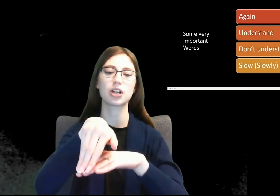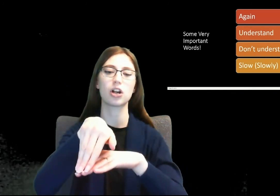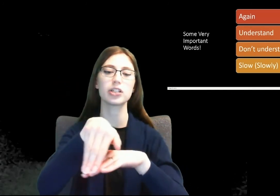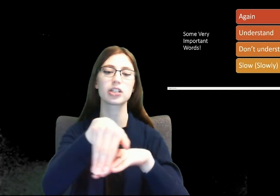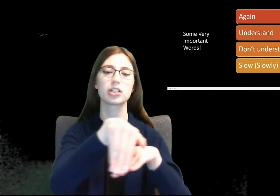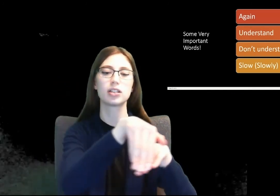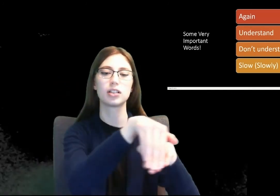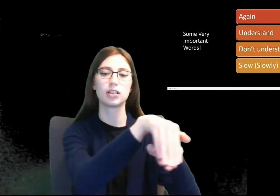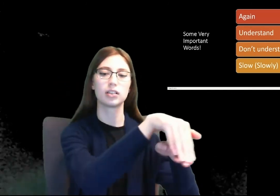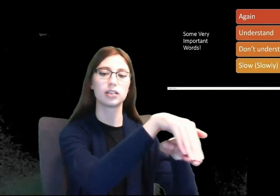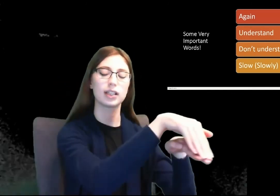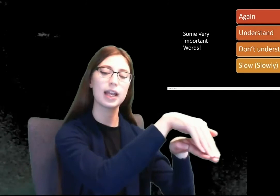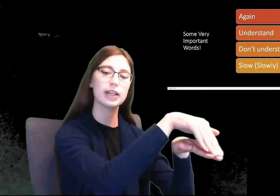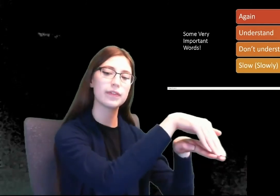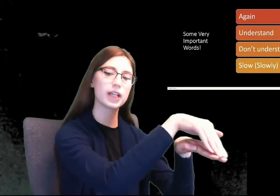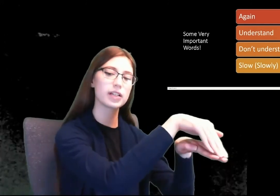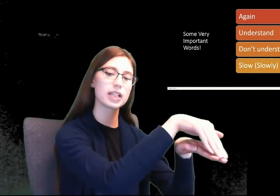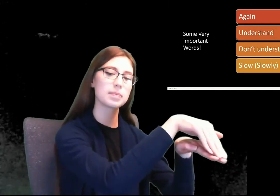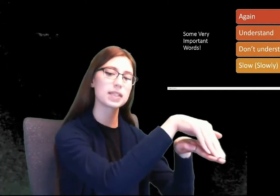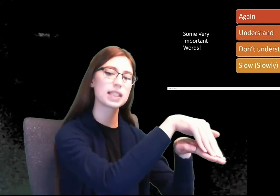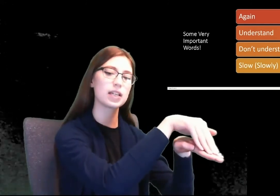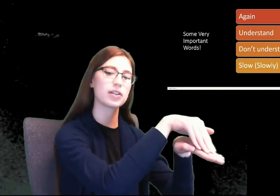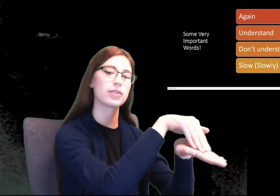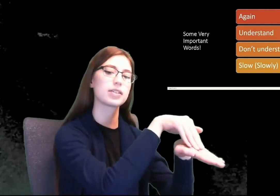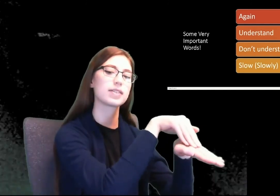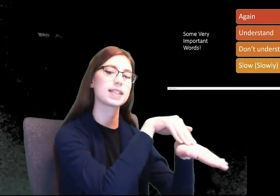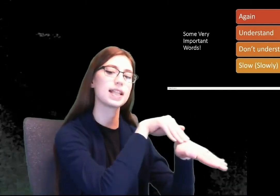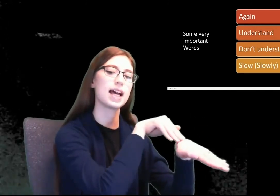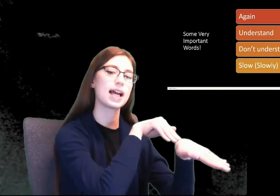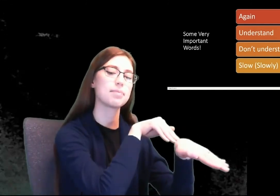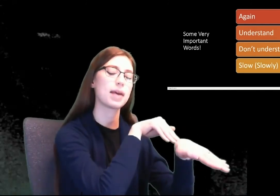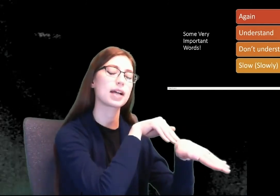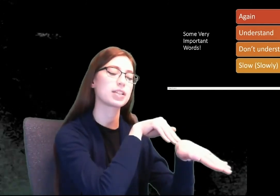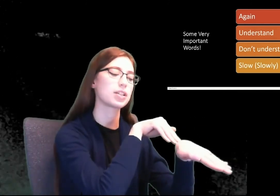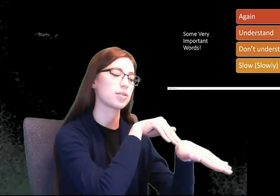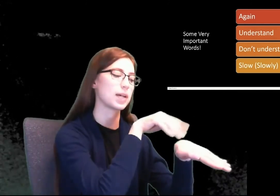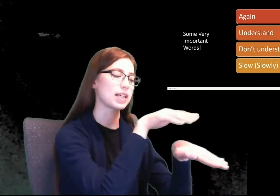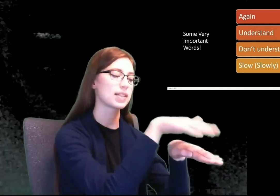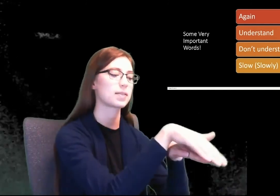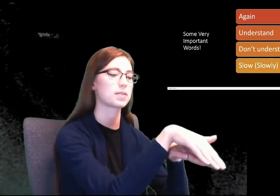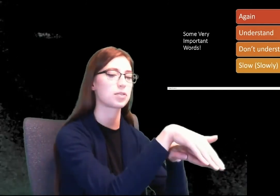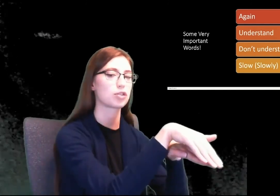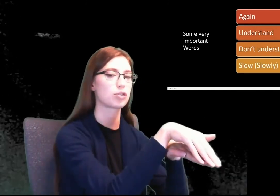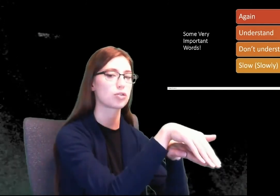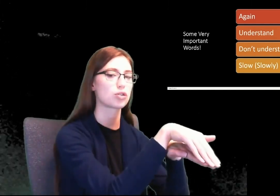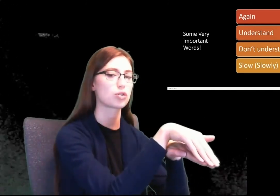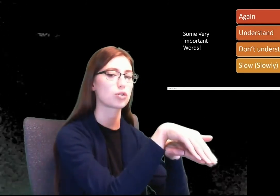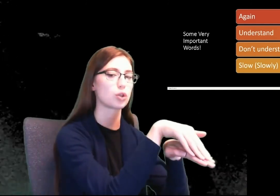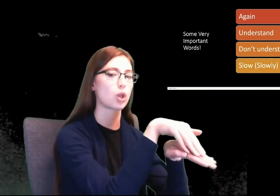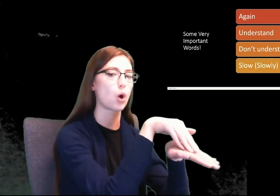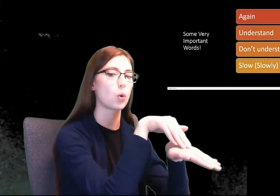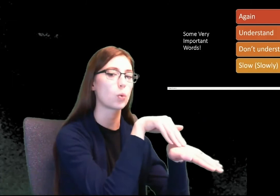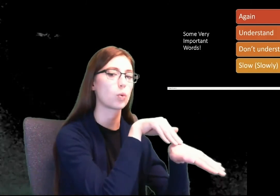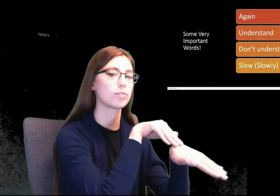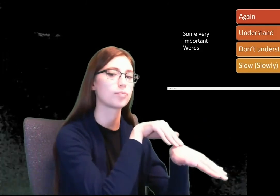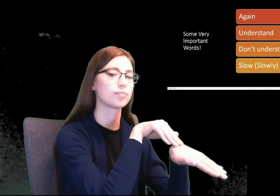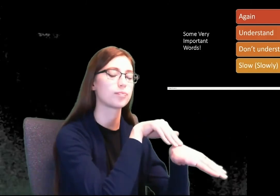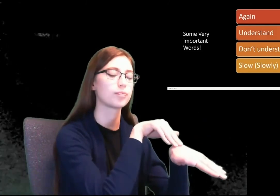start at your fingertips and you're going to slide back to your wrist. Slow.